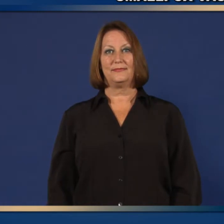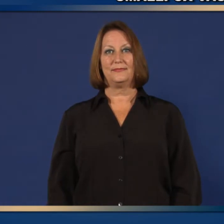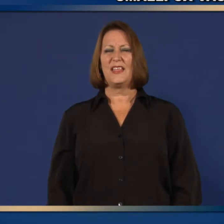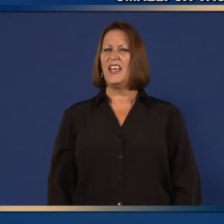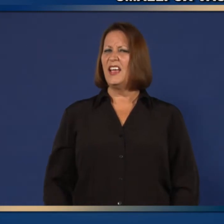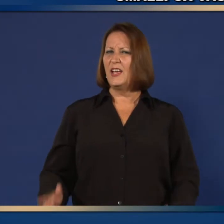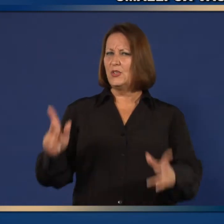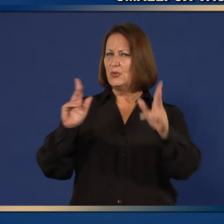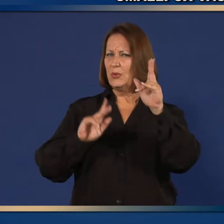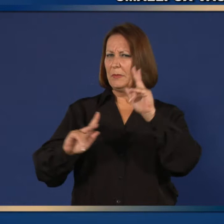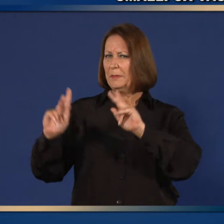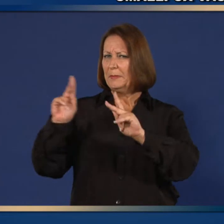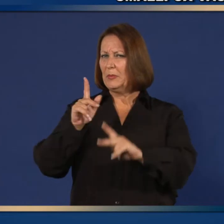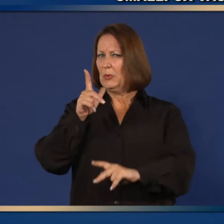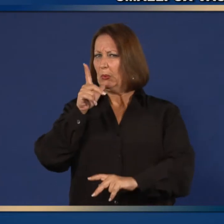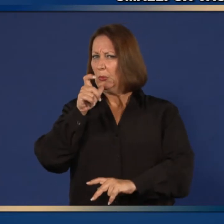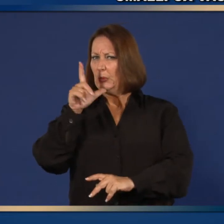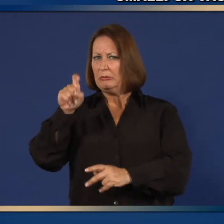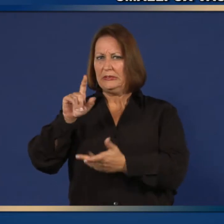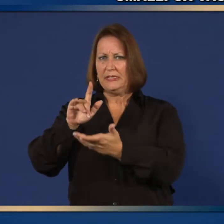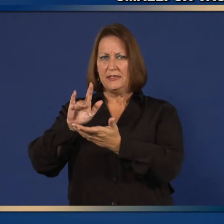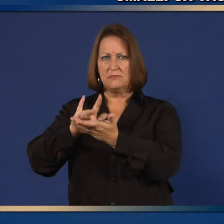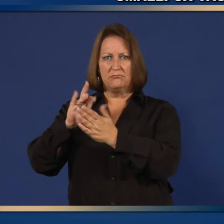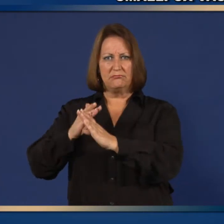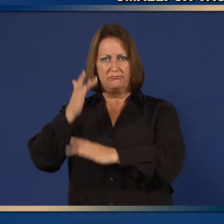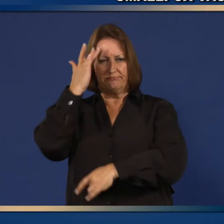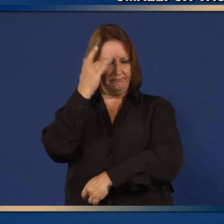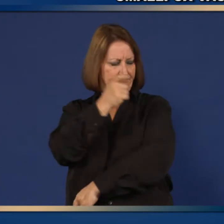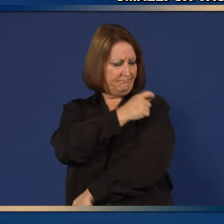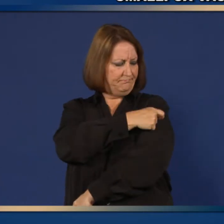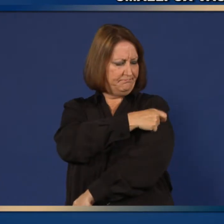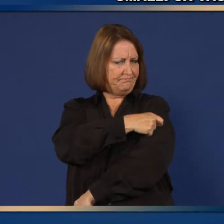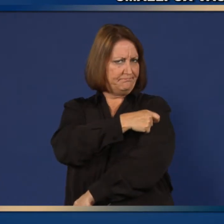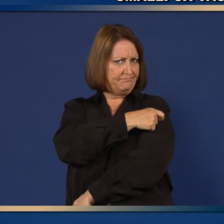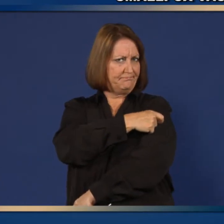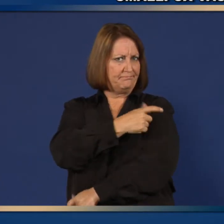who should get smallpox vaccine and when?